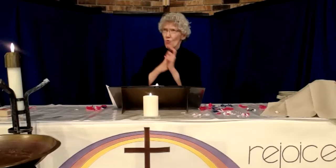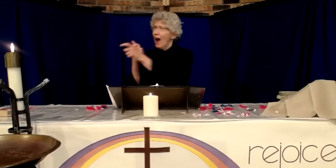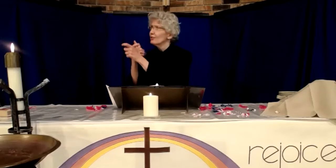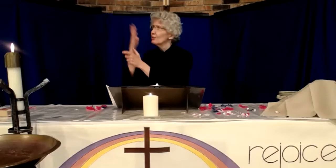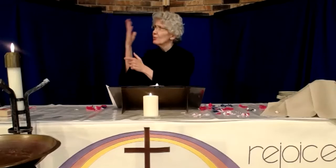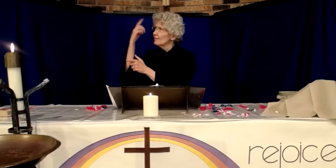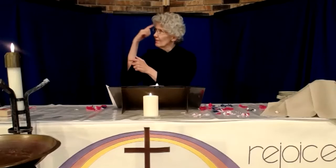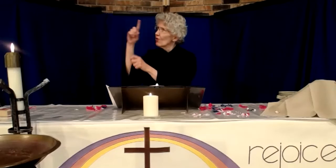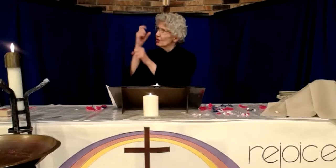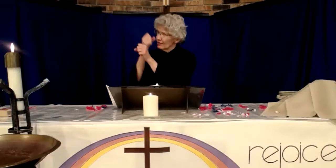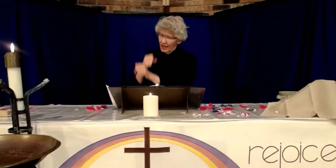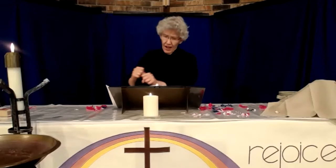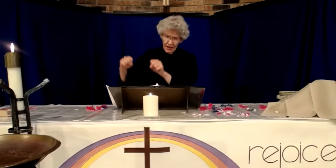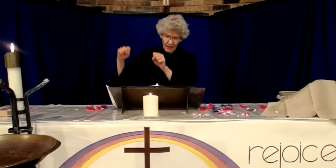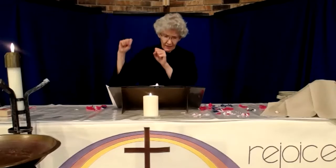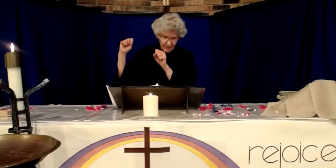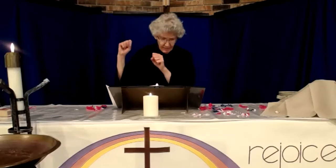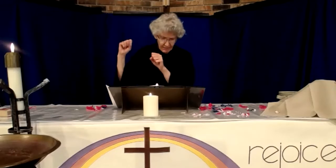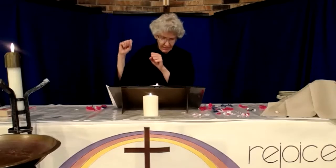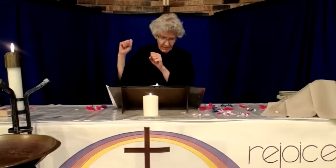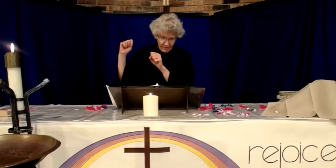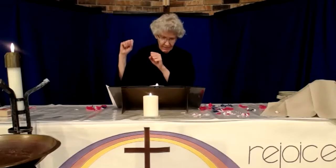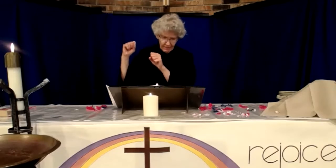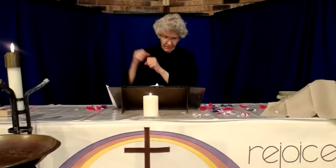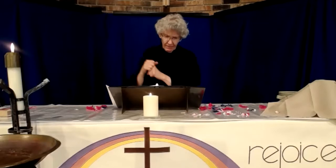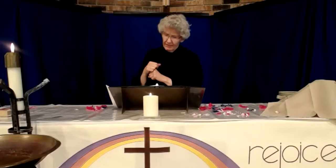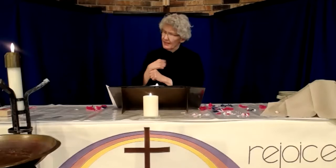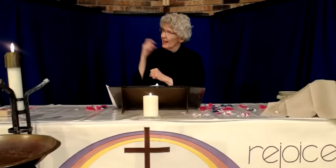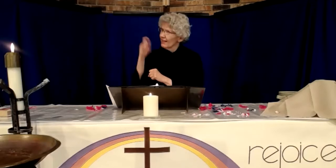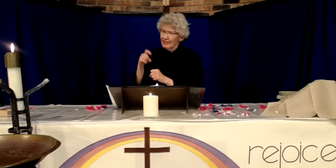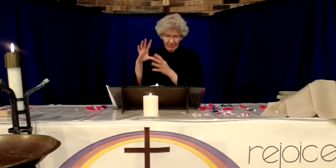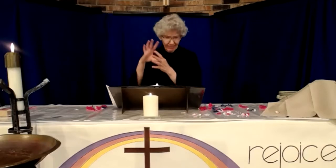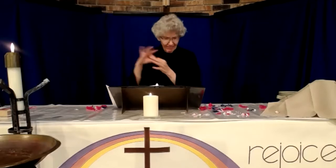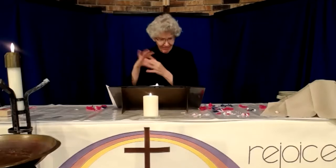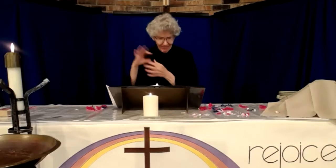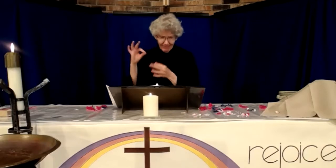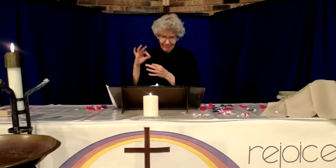Protect me, Lord God. I run to you for safety.